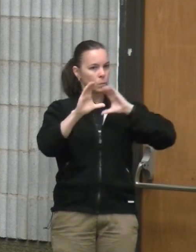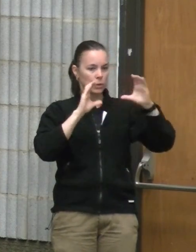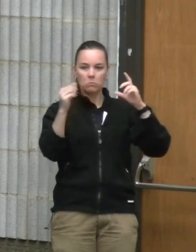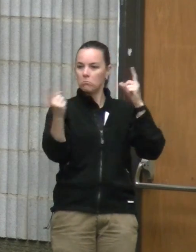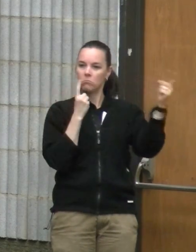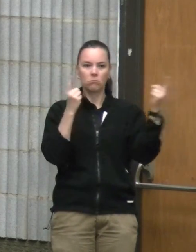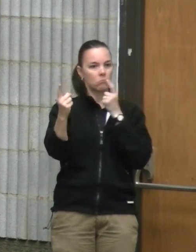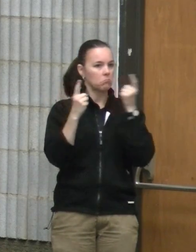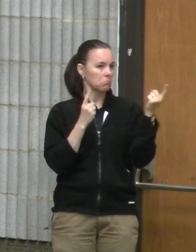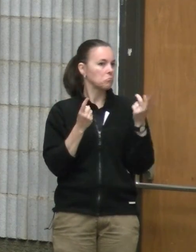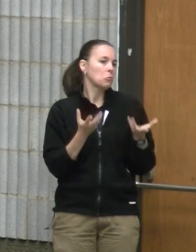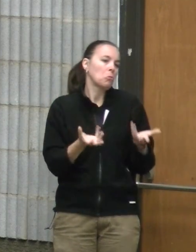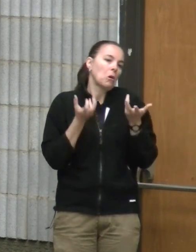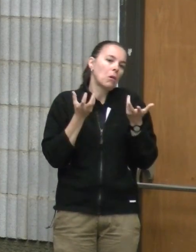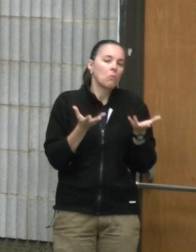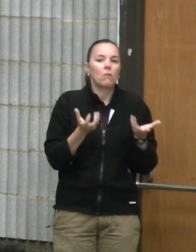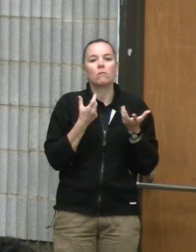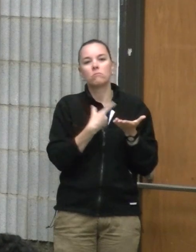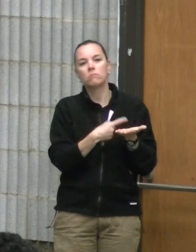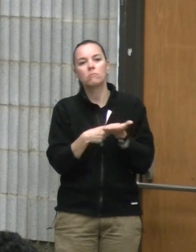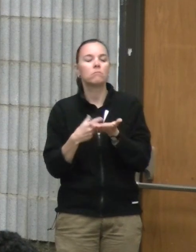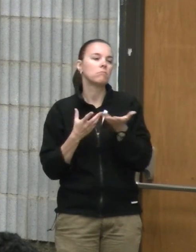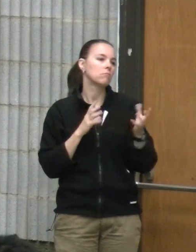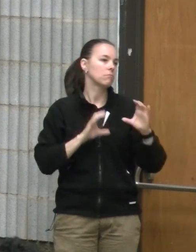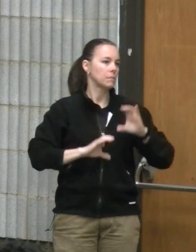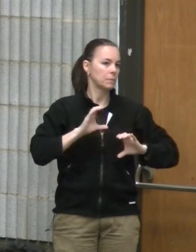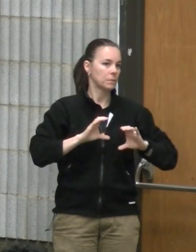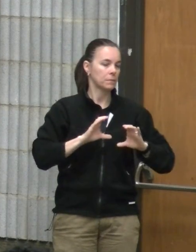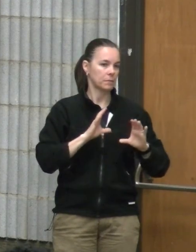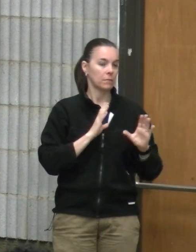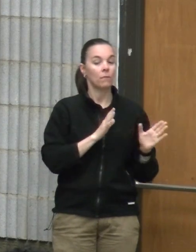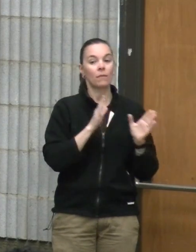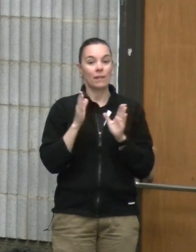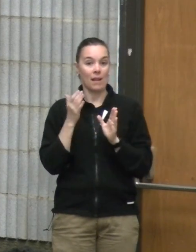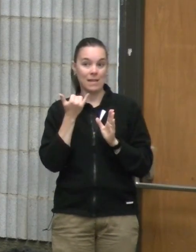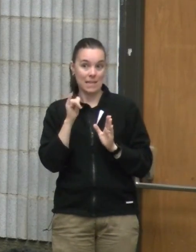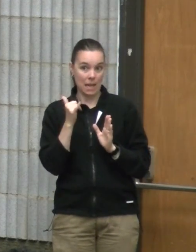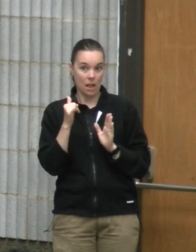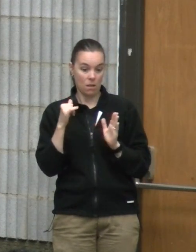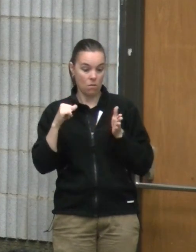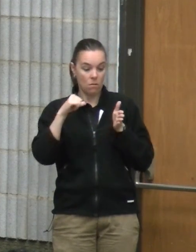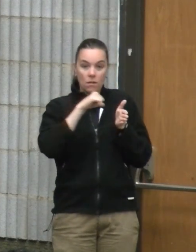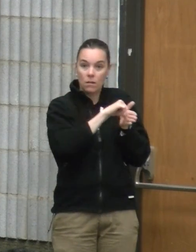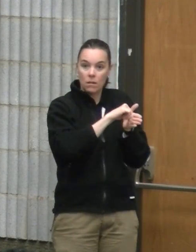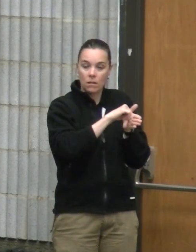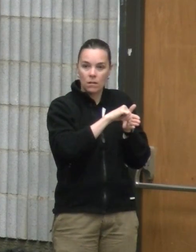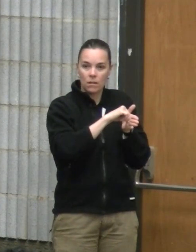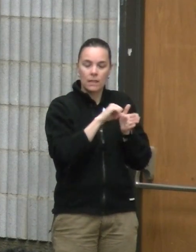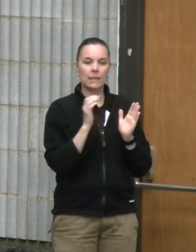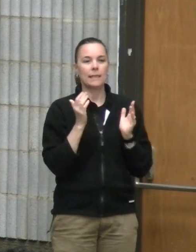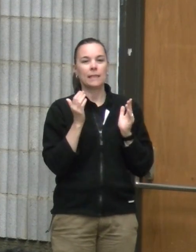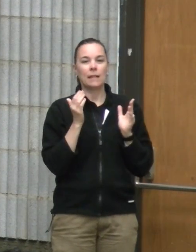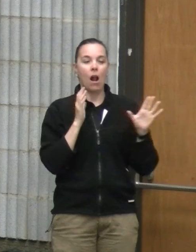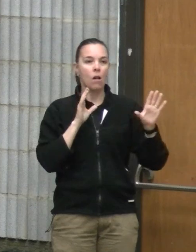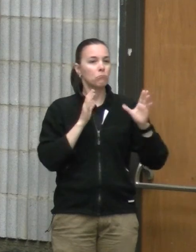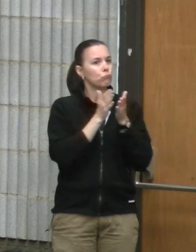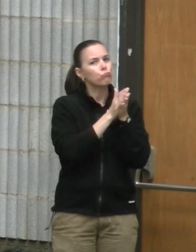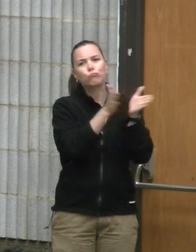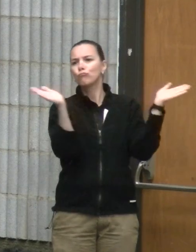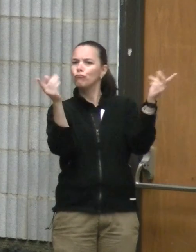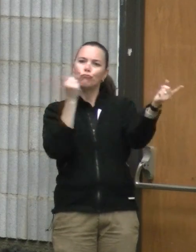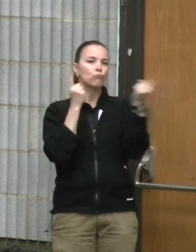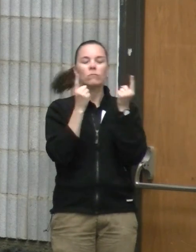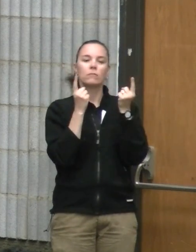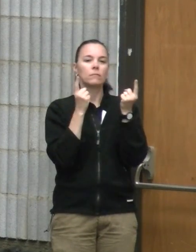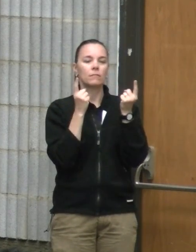who wants to talk. If a person is wearing a yellow sticker on their badge, it means that they would like to restrict conversation to people that they